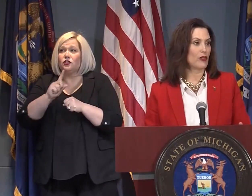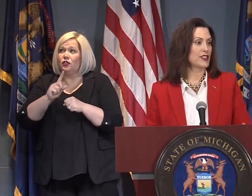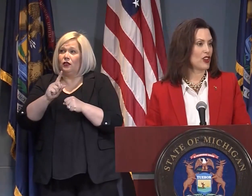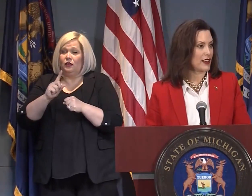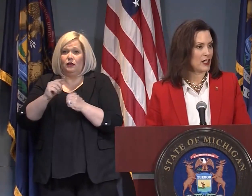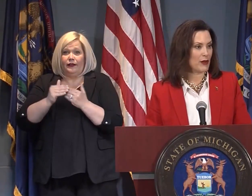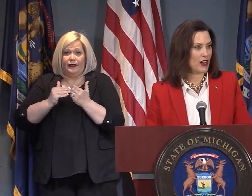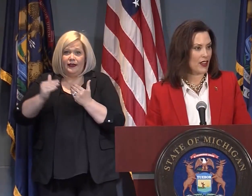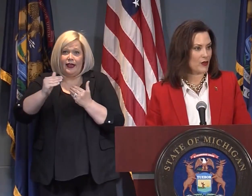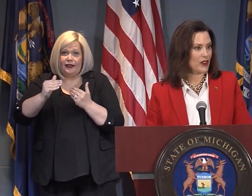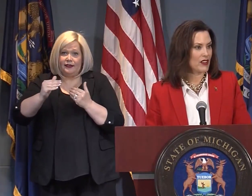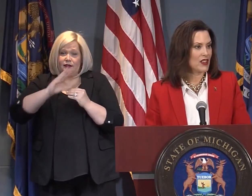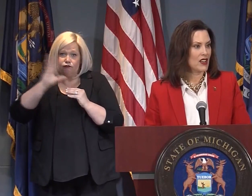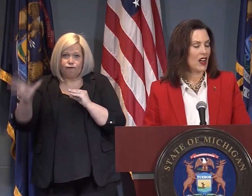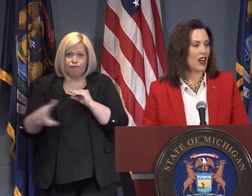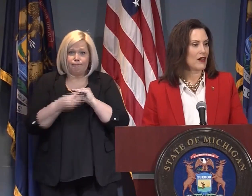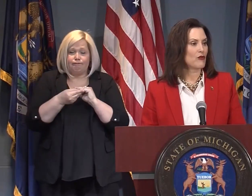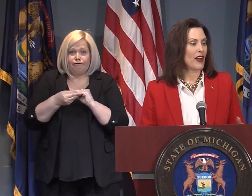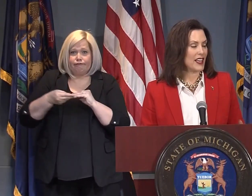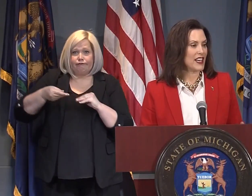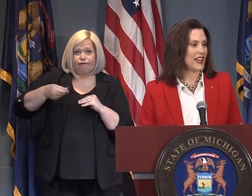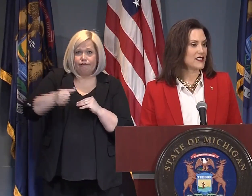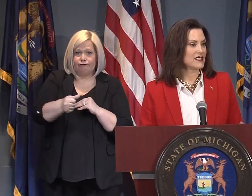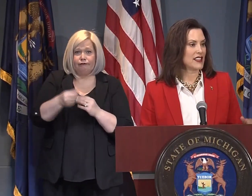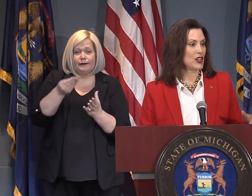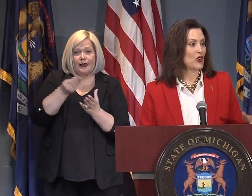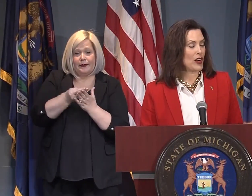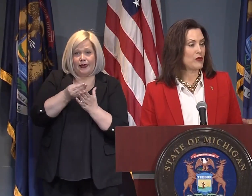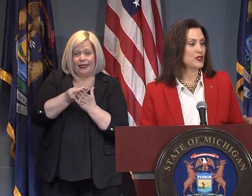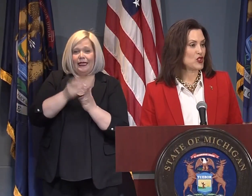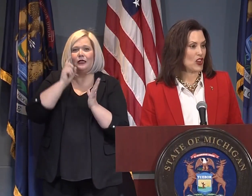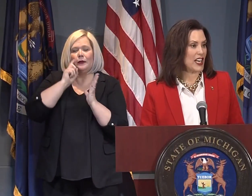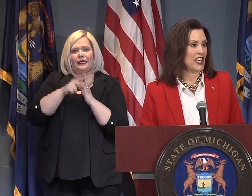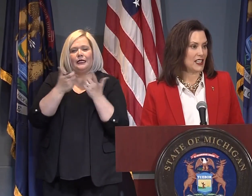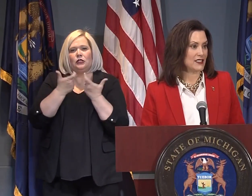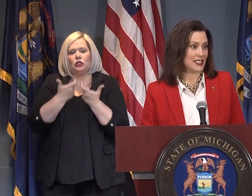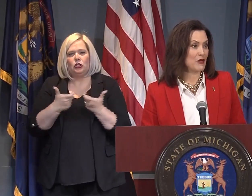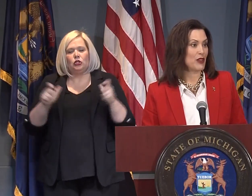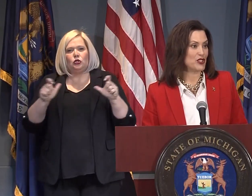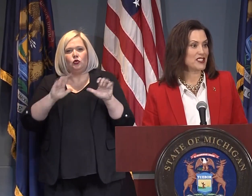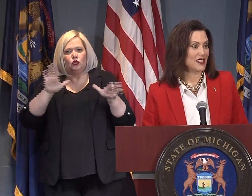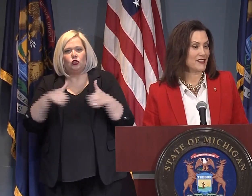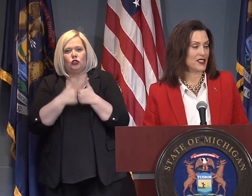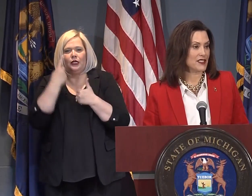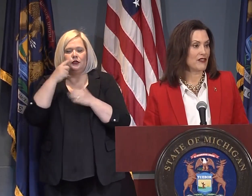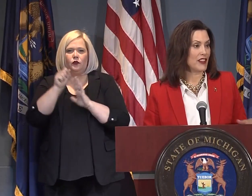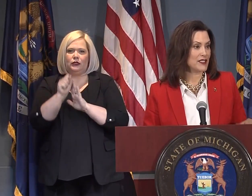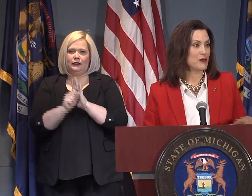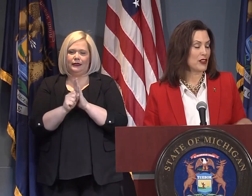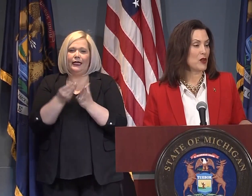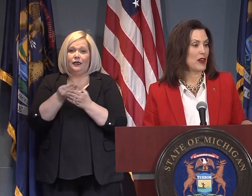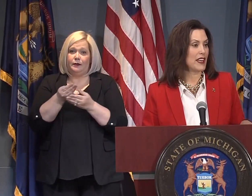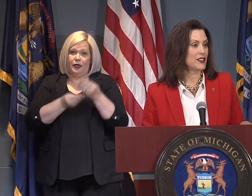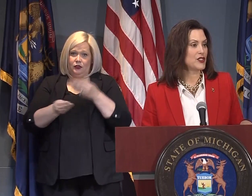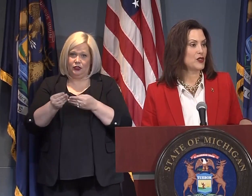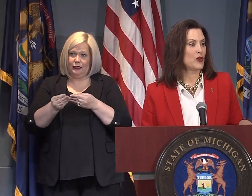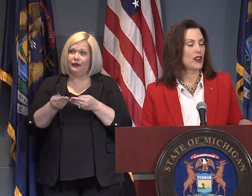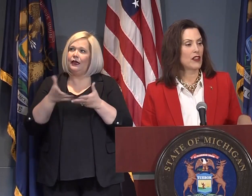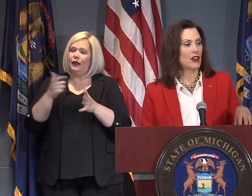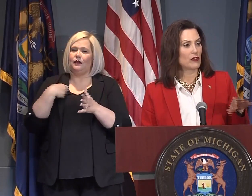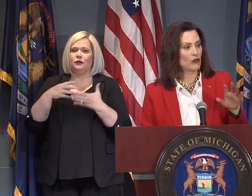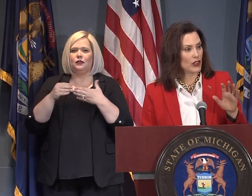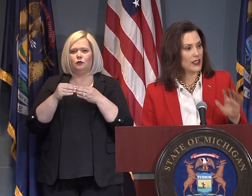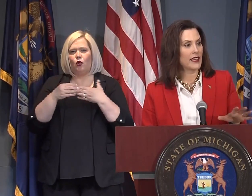they're already talking about another one, recognizes the incredible strain on state budgets and gives us the flexibility we need